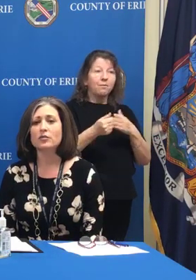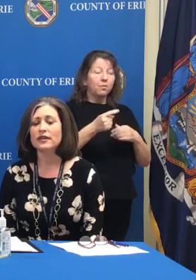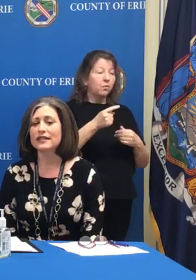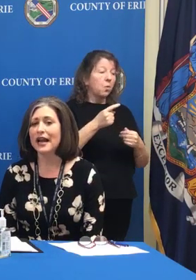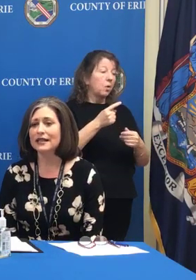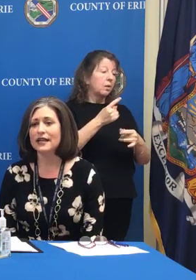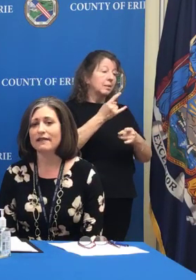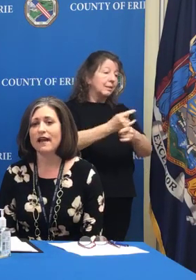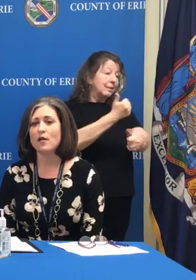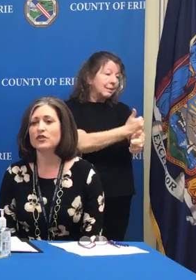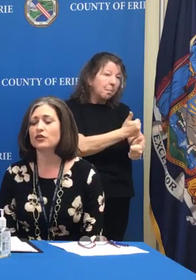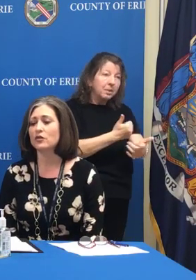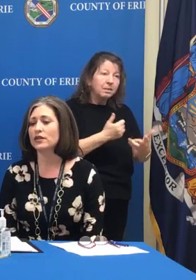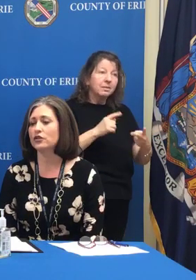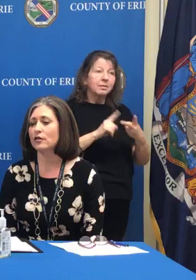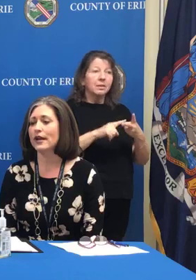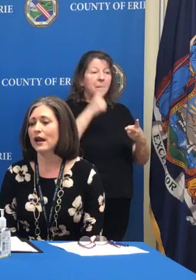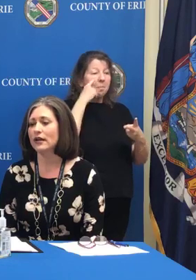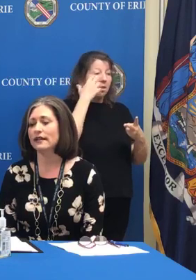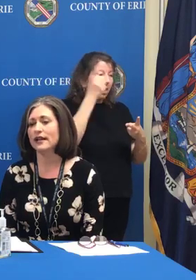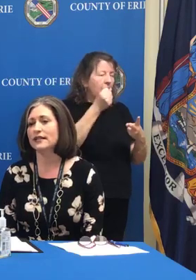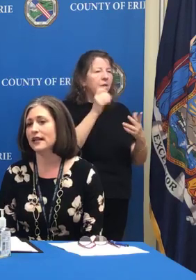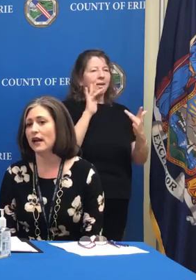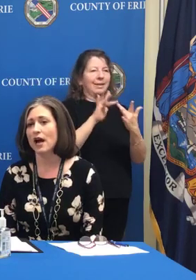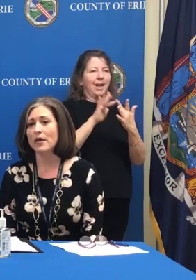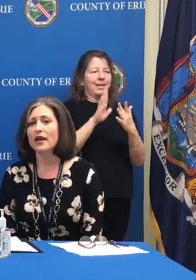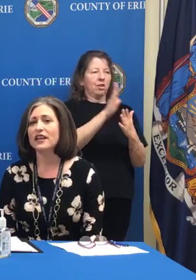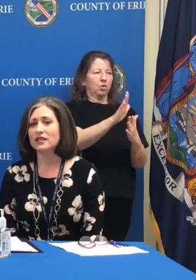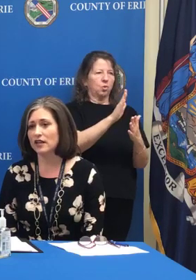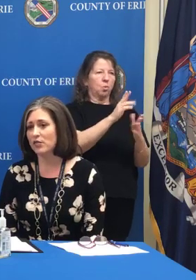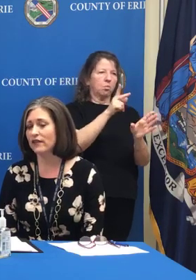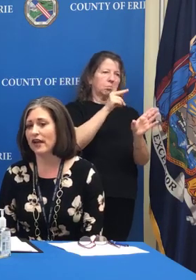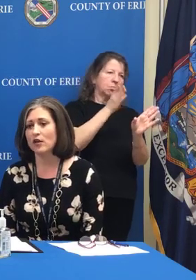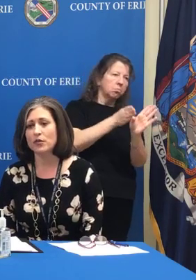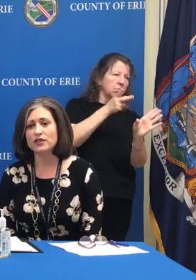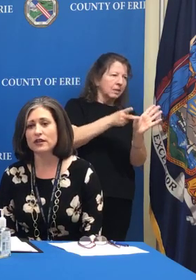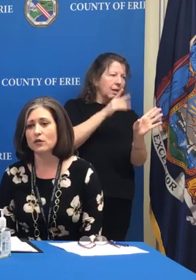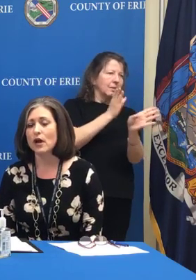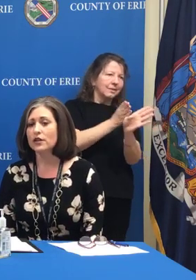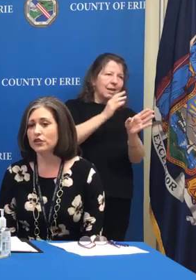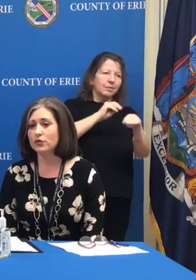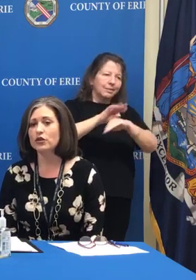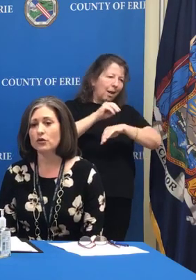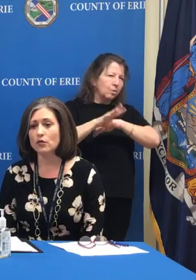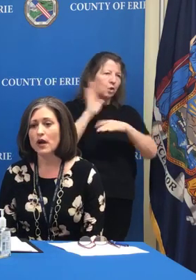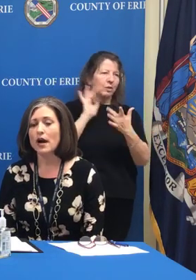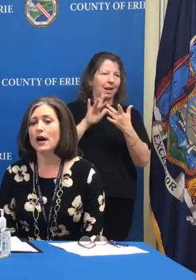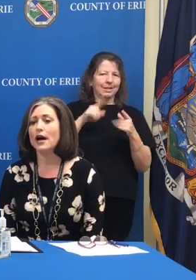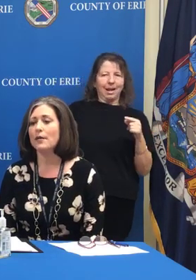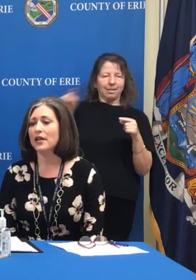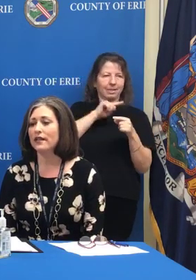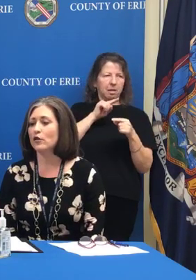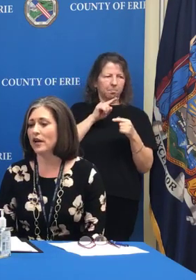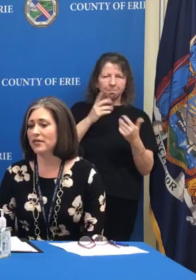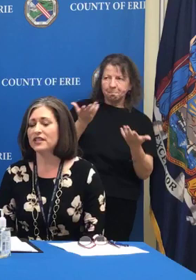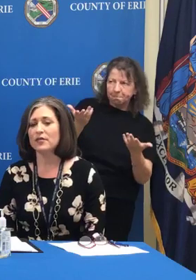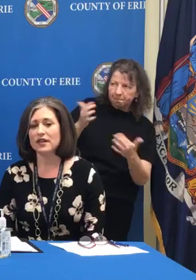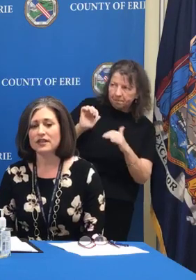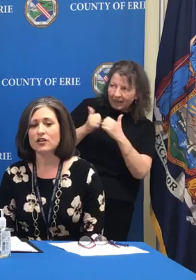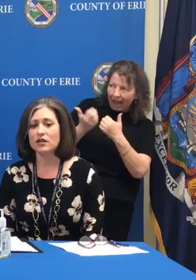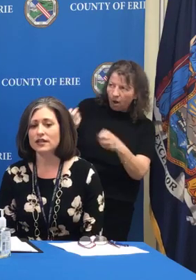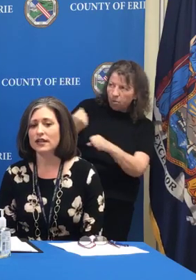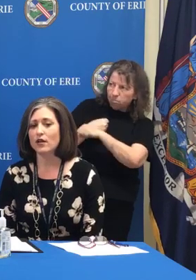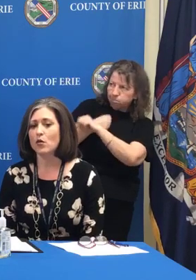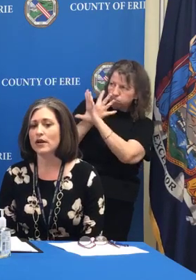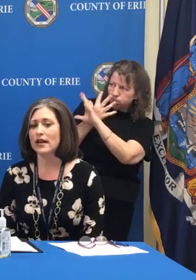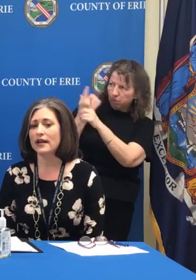health, to please contact them so you can determine how to get that set up. That's going to be available to you, and there might be some things that